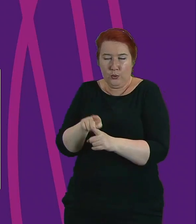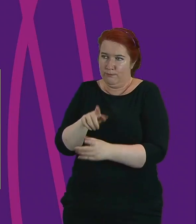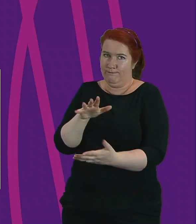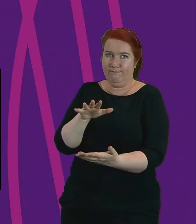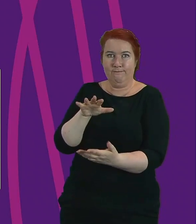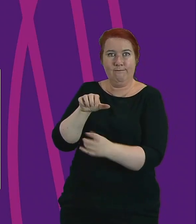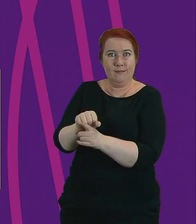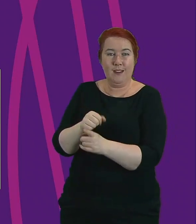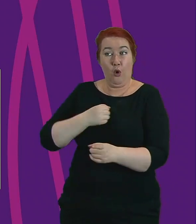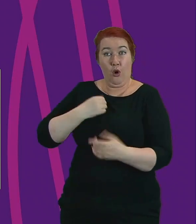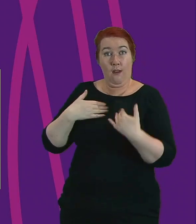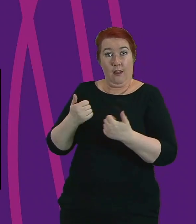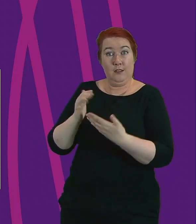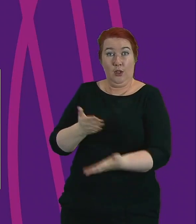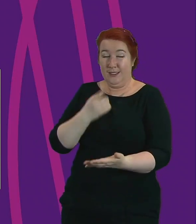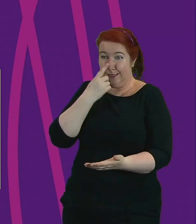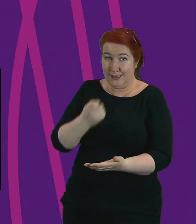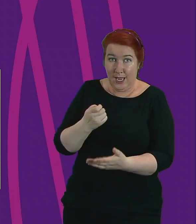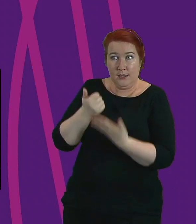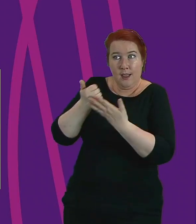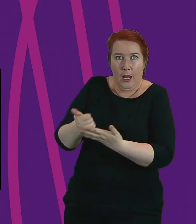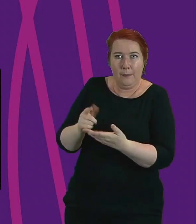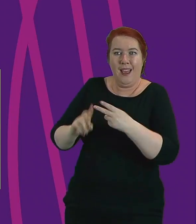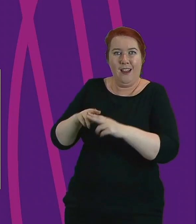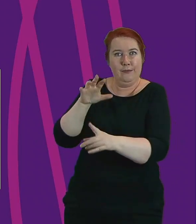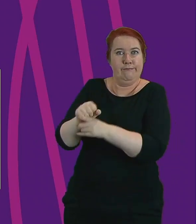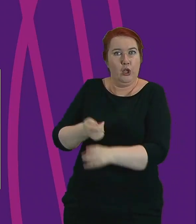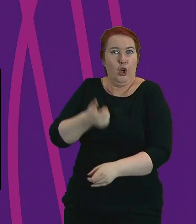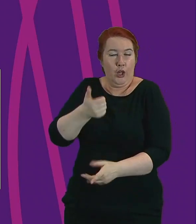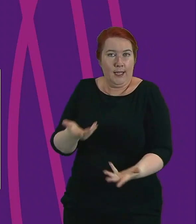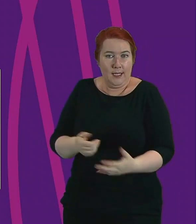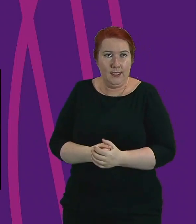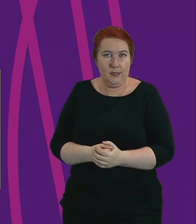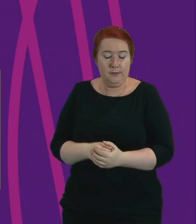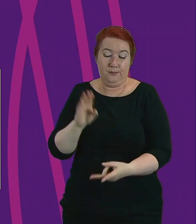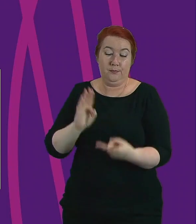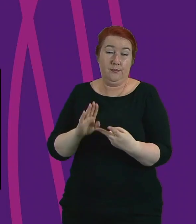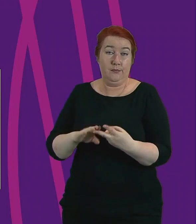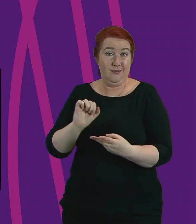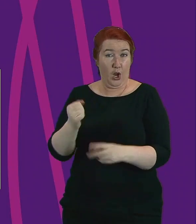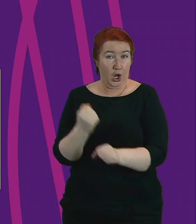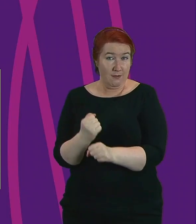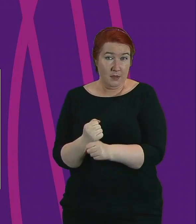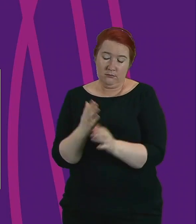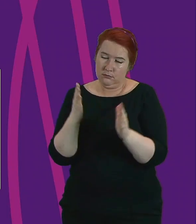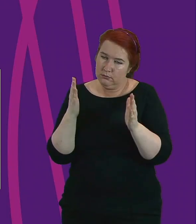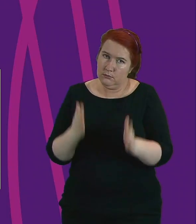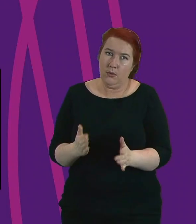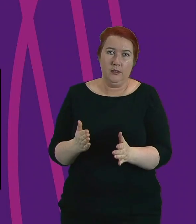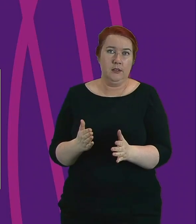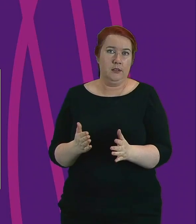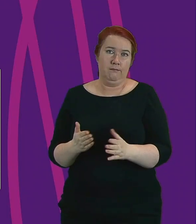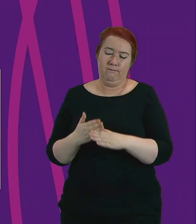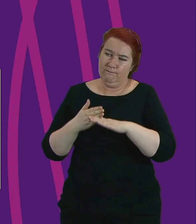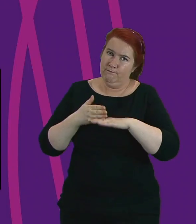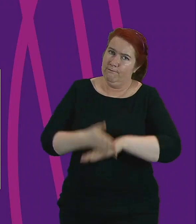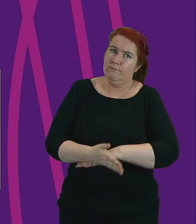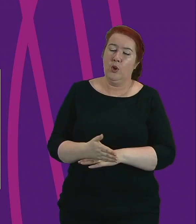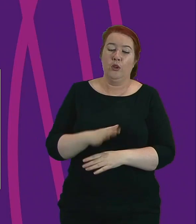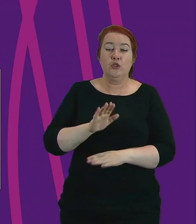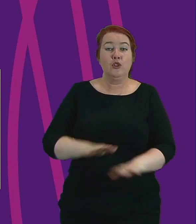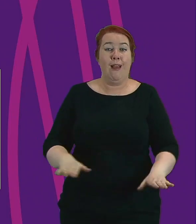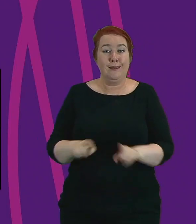our health service, cannot be overstated. Secondly, her government must redouble their efforts on child and adolescent mental health